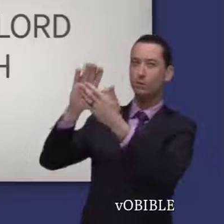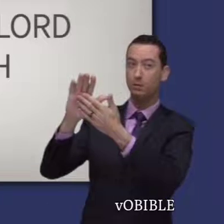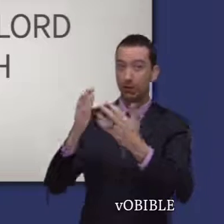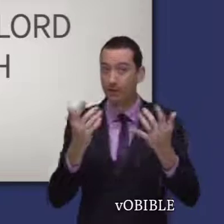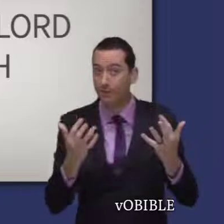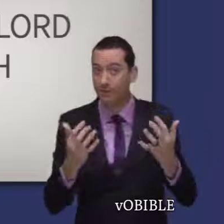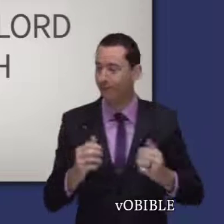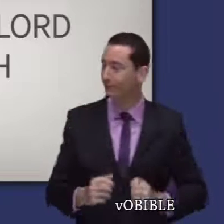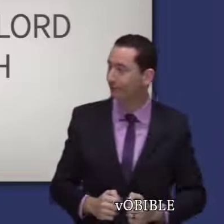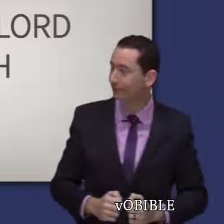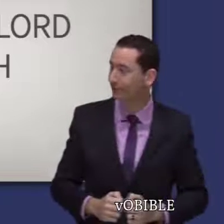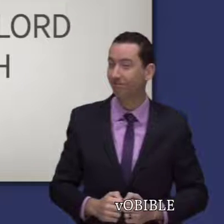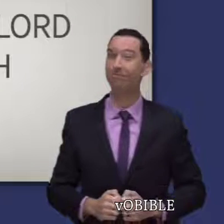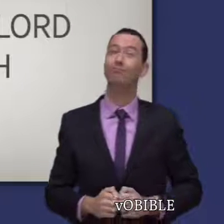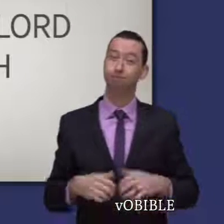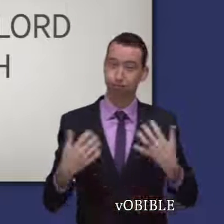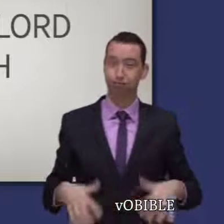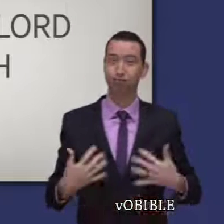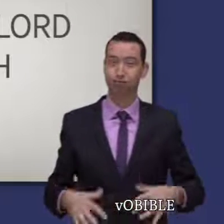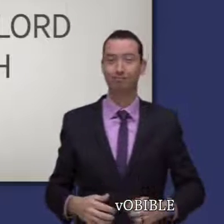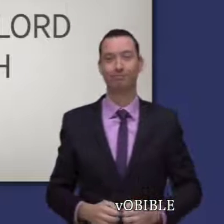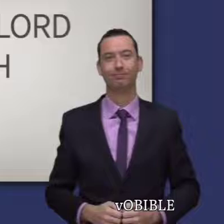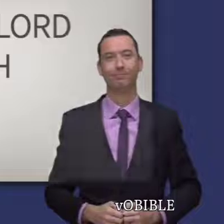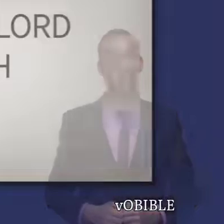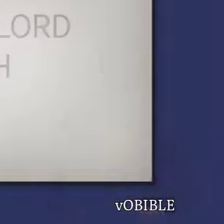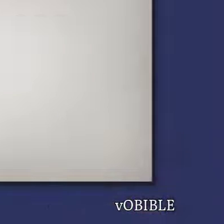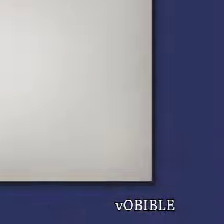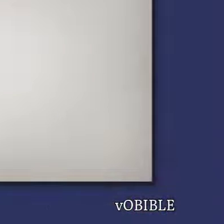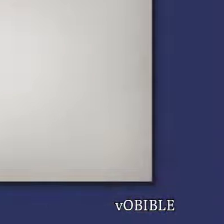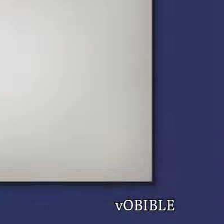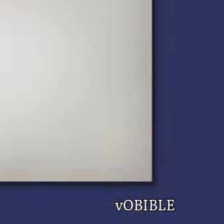Lord Jehovah" appears 217 times.